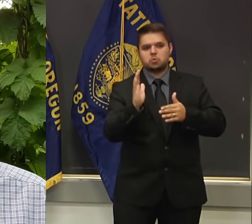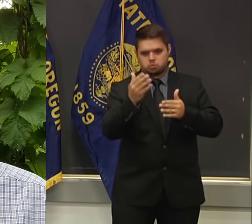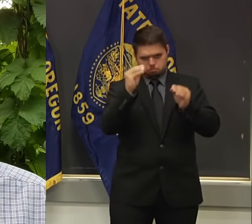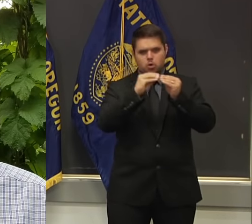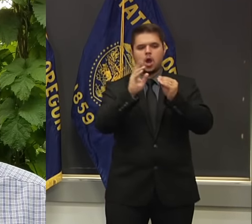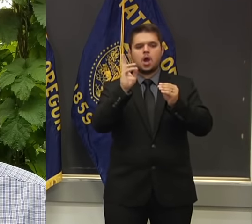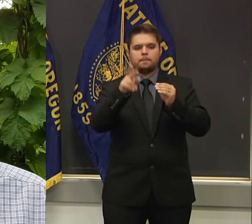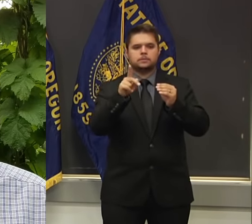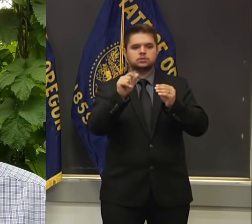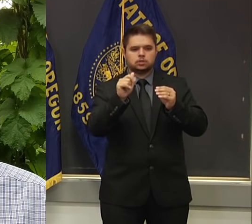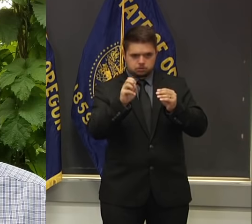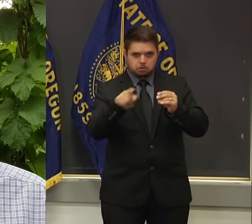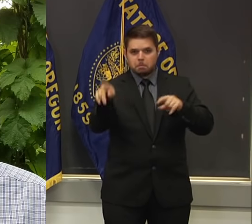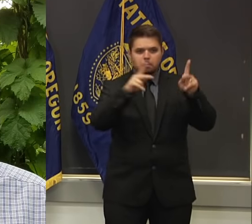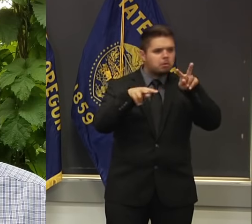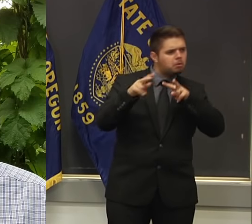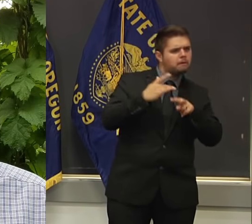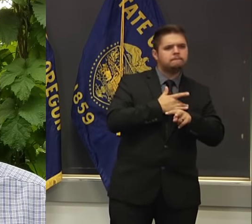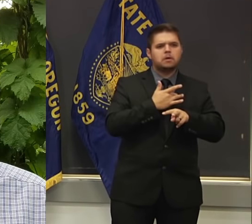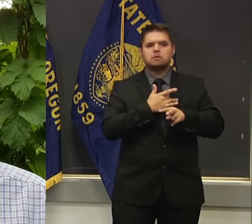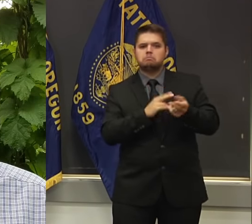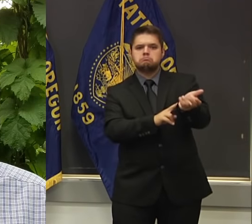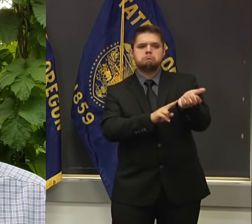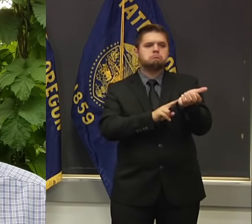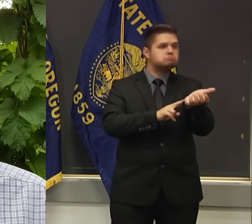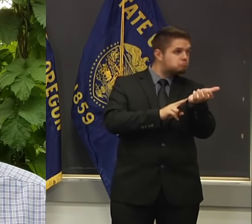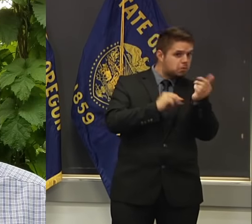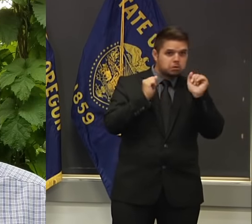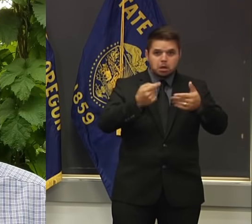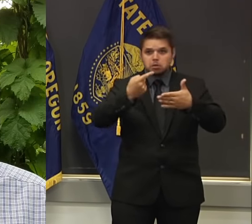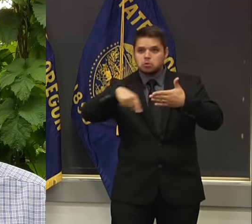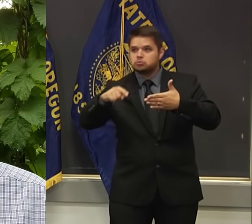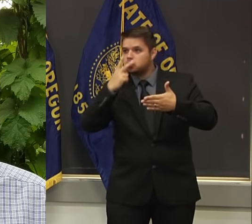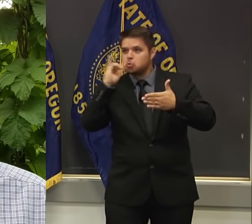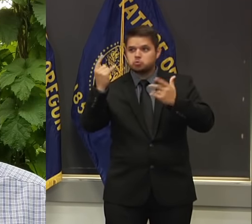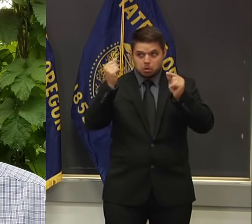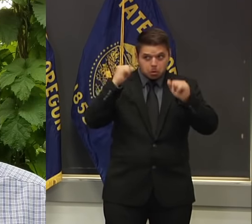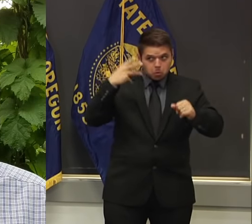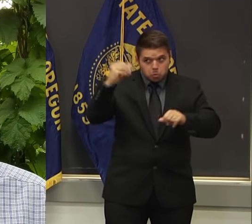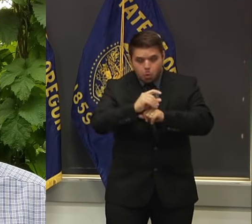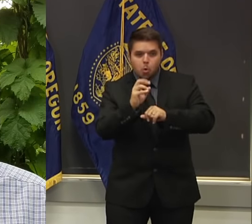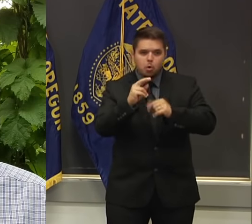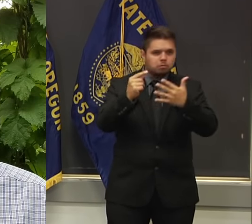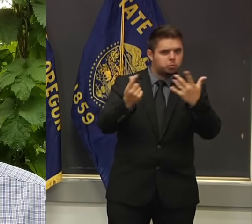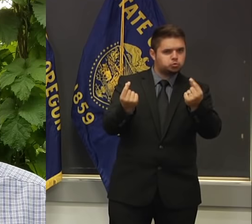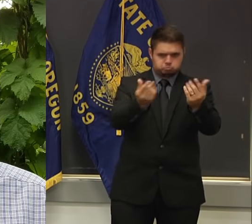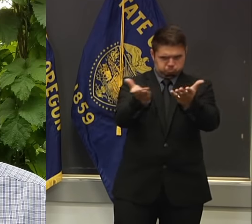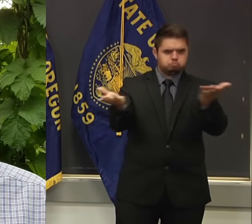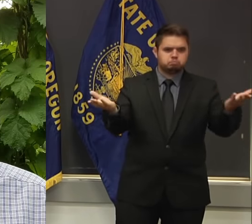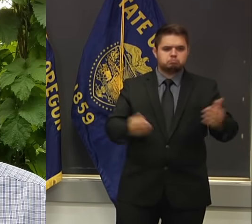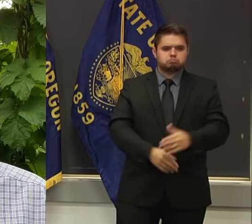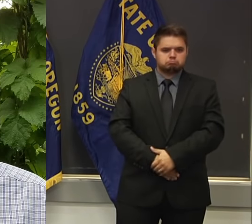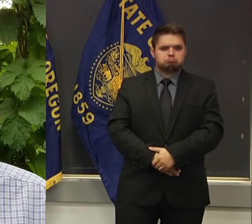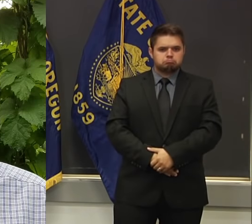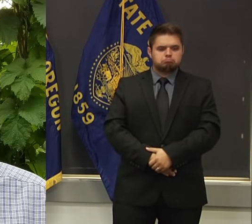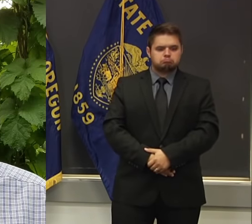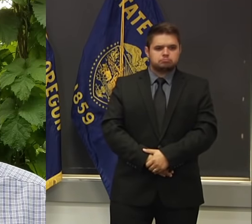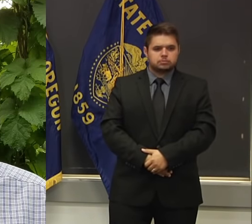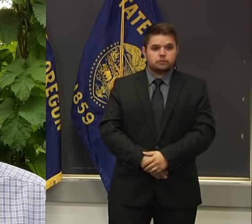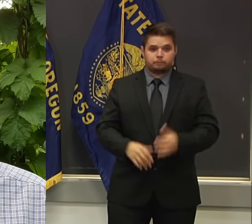like from Monday and into next week. With that good news, I'm going to take us back to the last